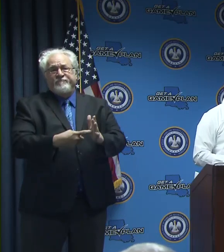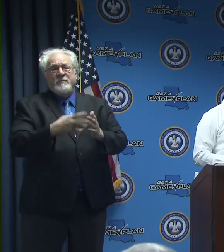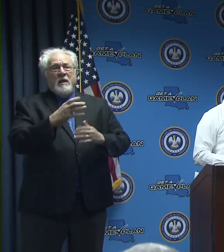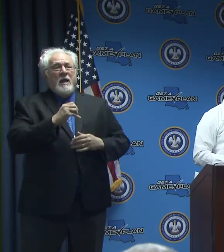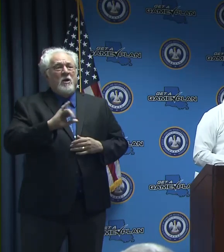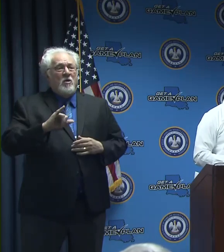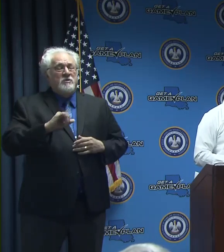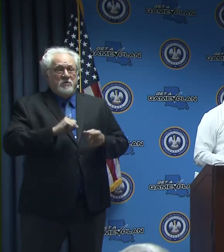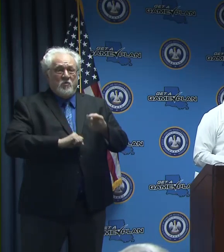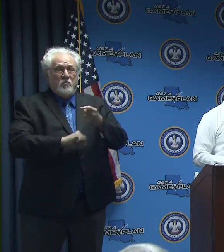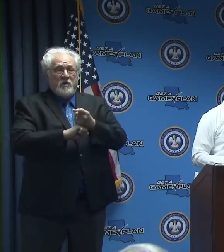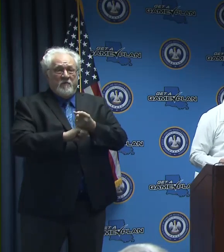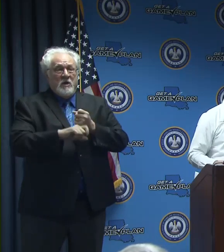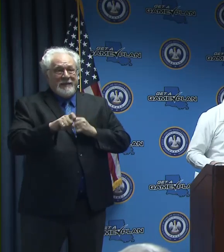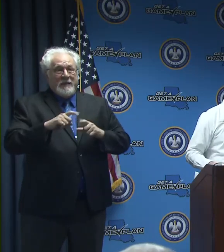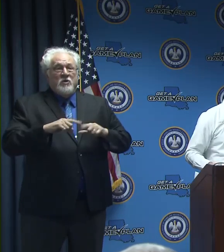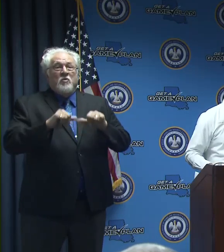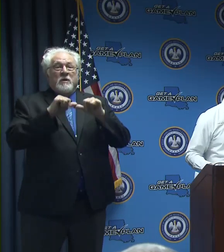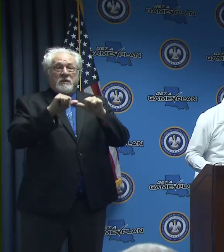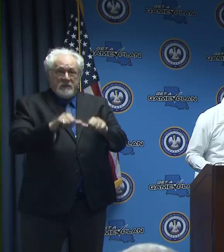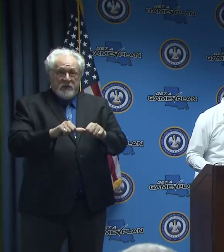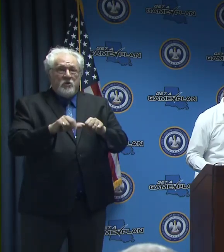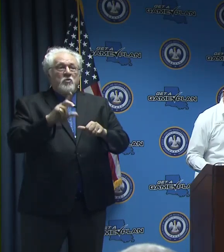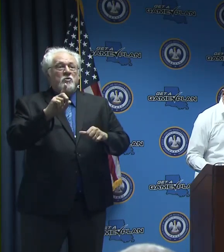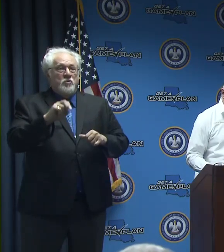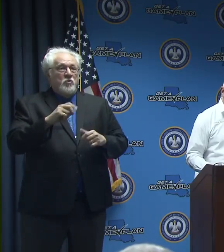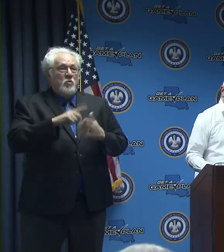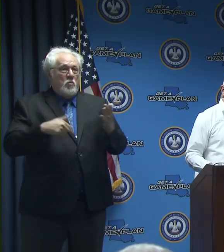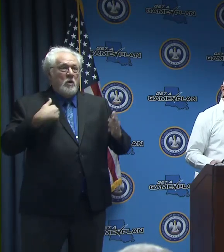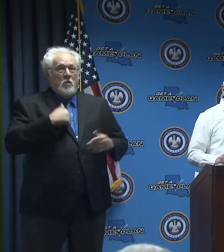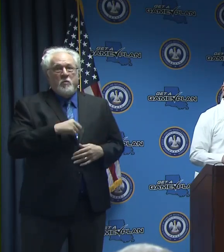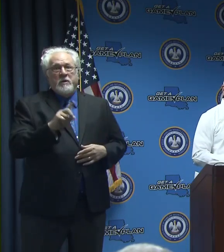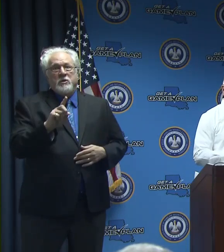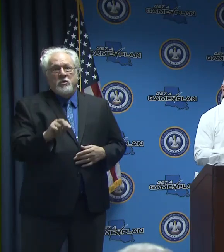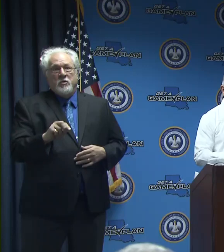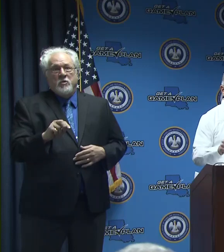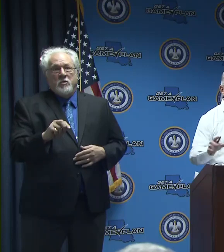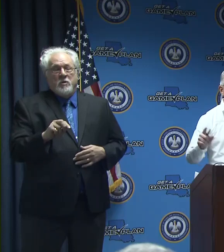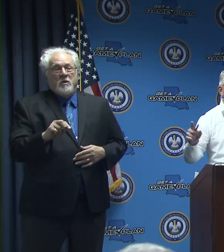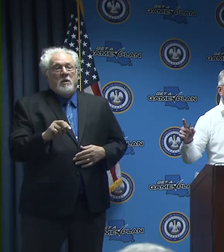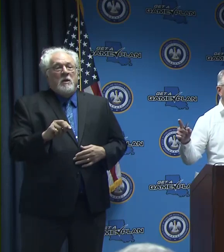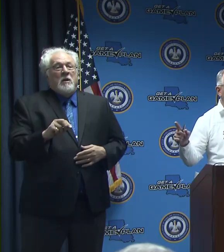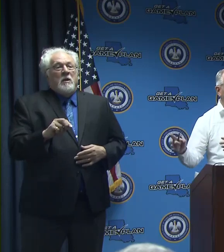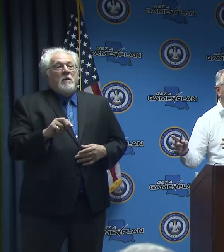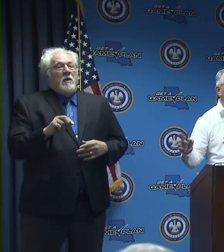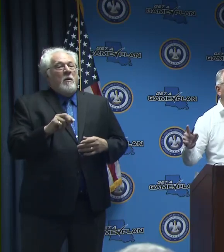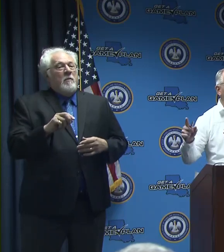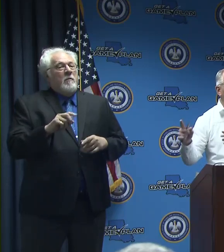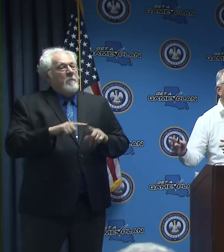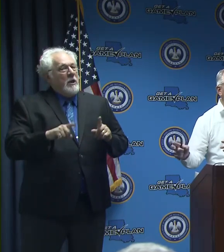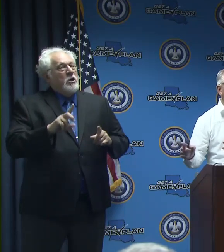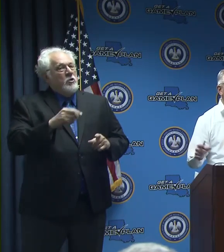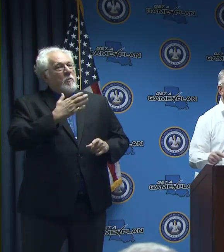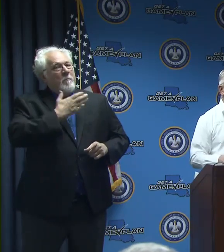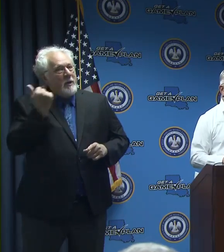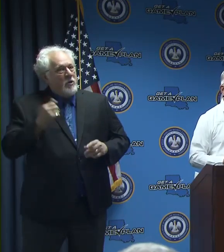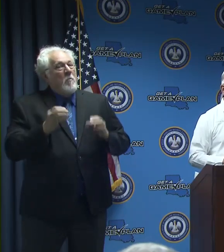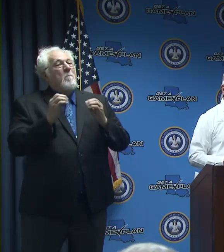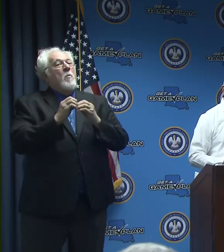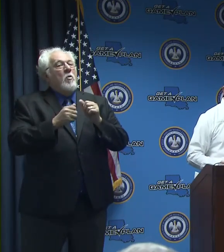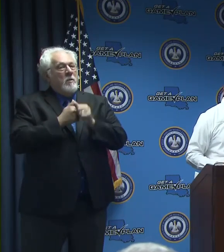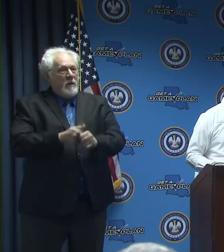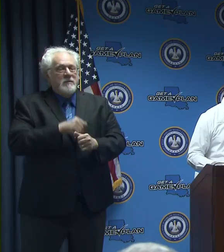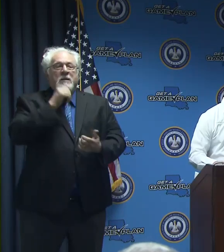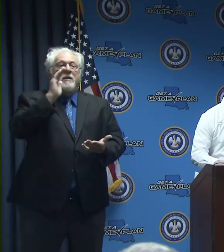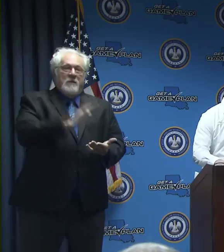also reinforces the need to continue to do the things that we are doing, except to do them actually better, to have more compliance and not